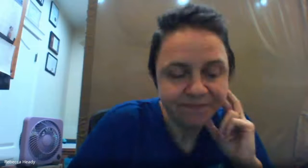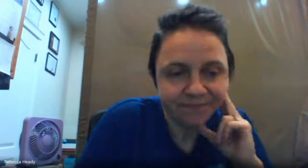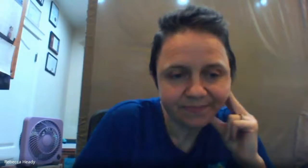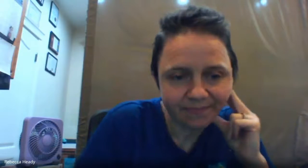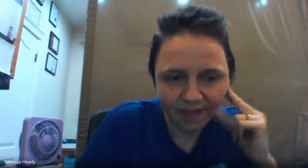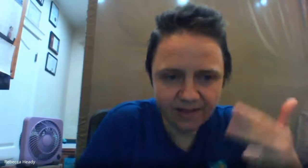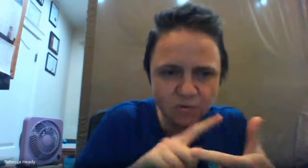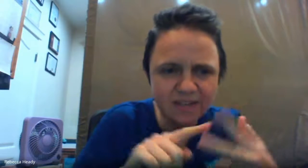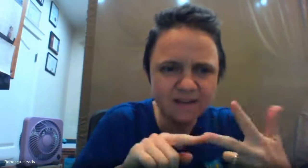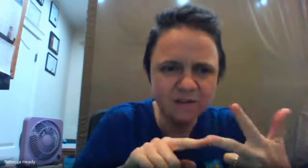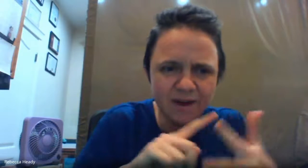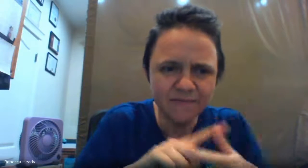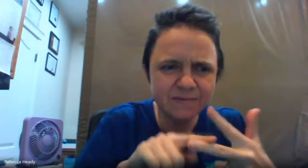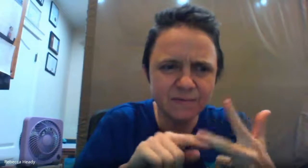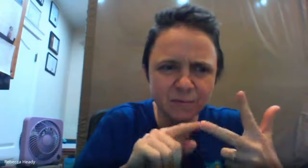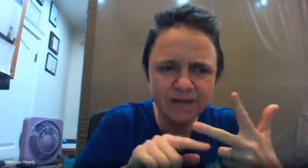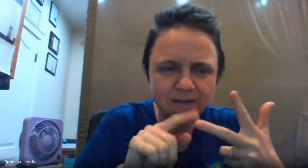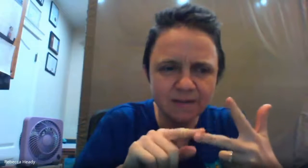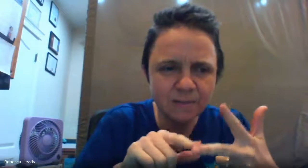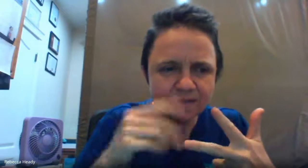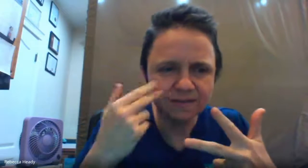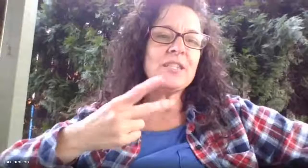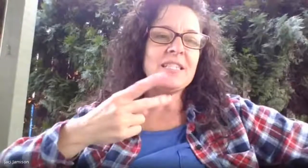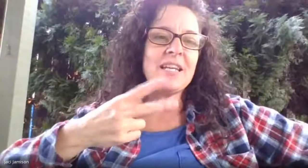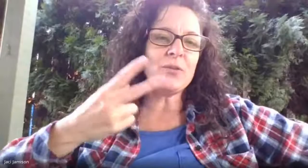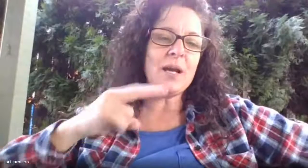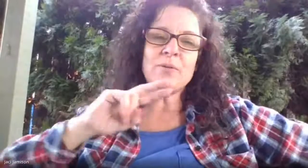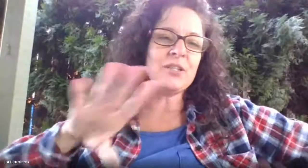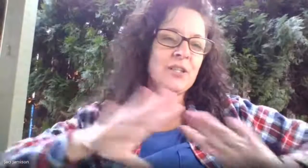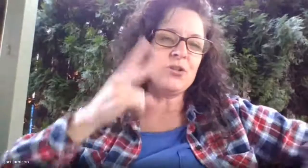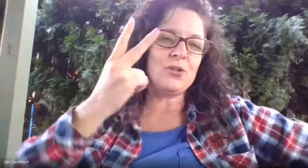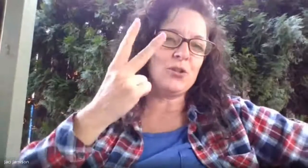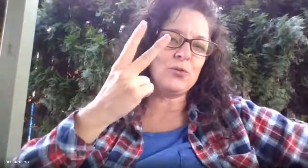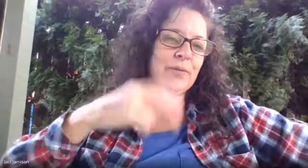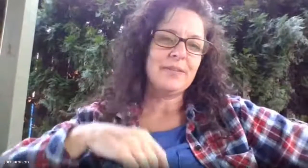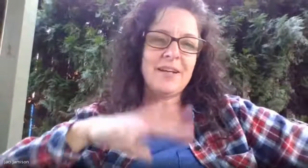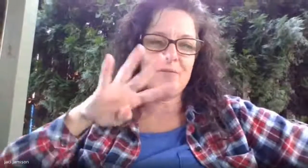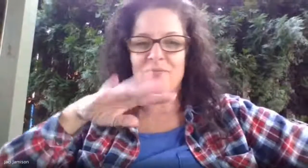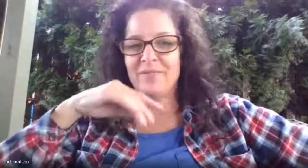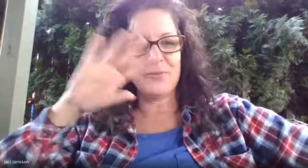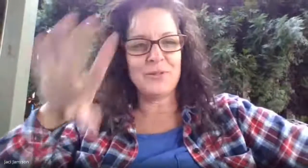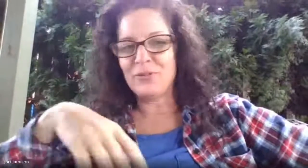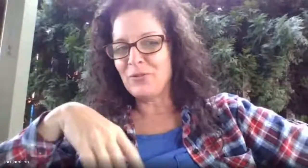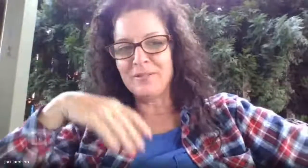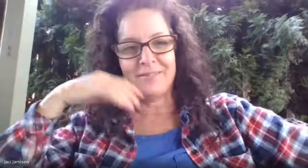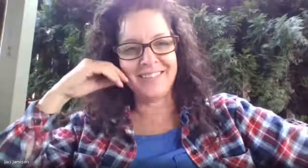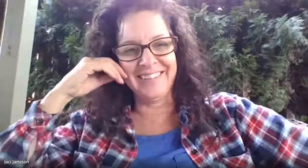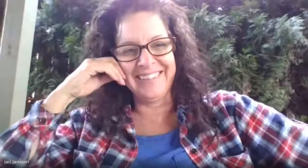And you said you have 3? Did I I miss? started to say 3. I was just going to do the 2. I don't want to do all 4. So Jeff.